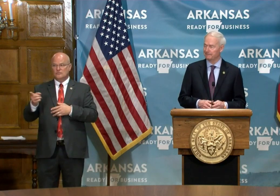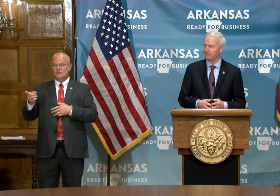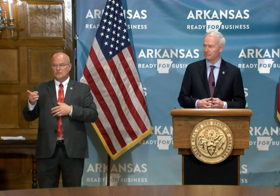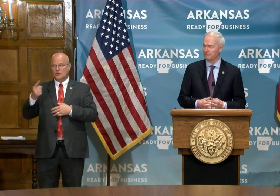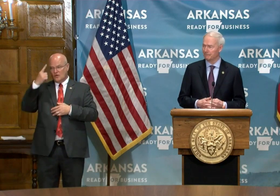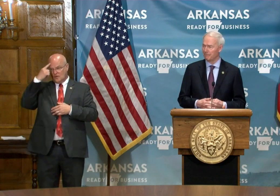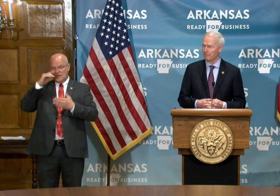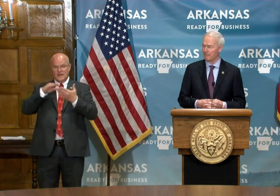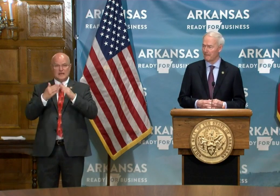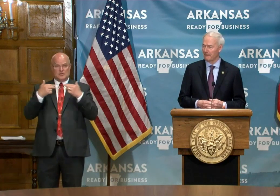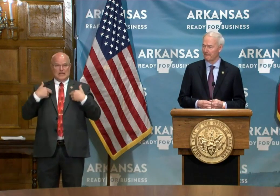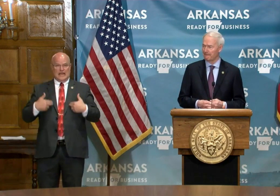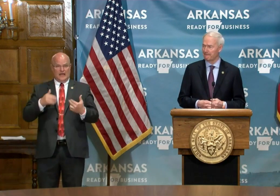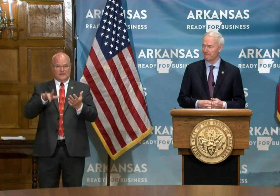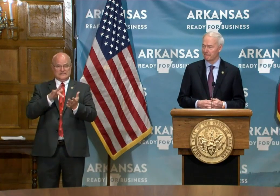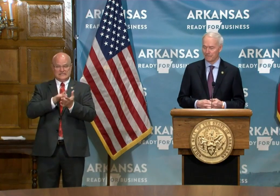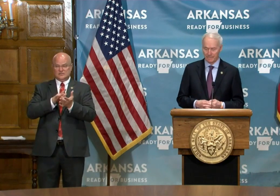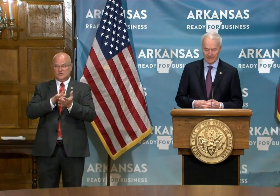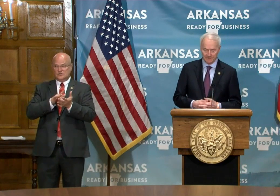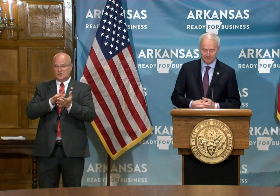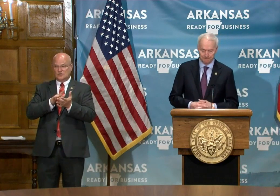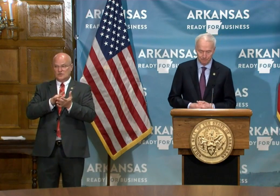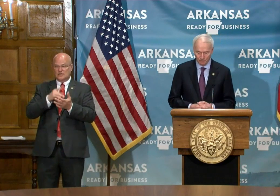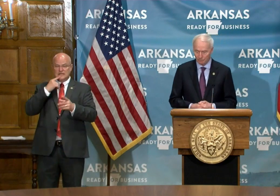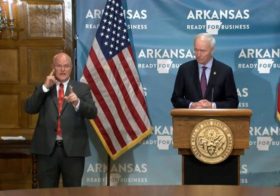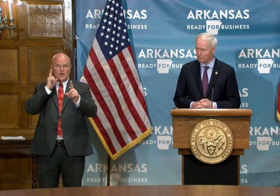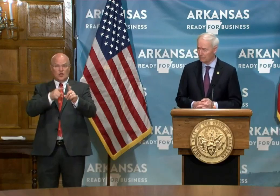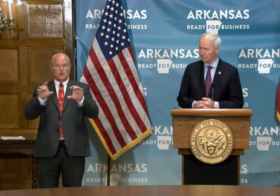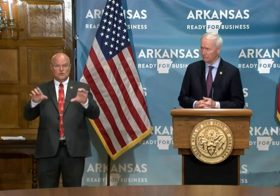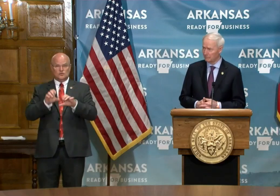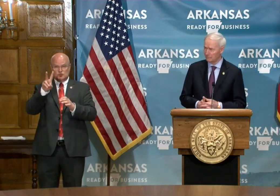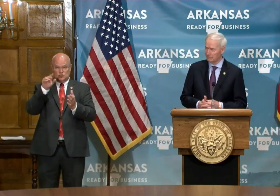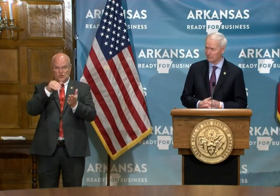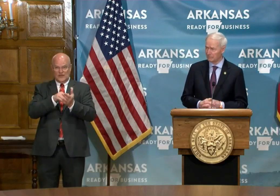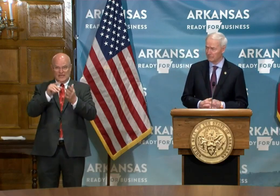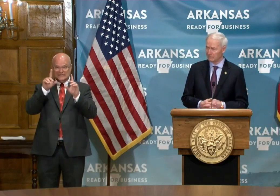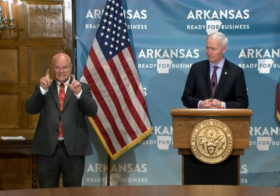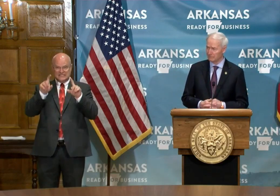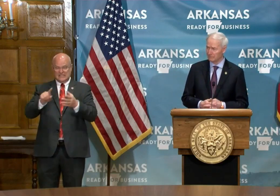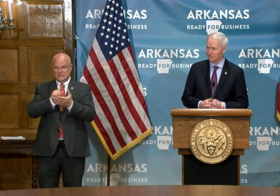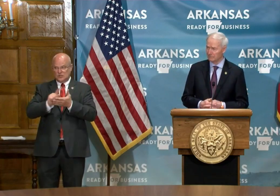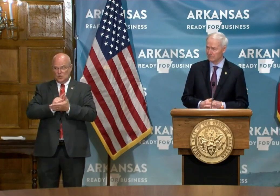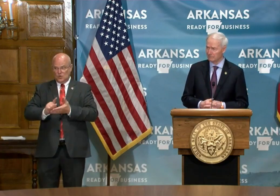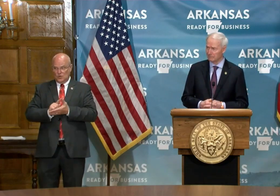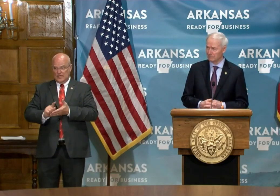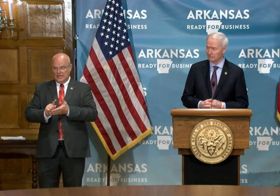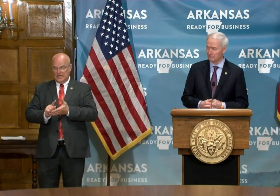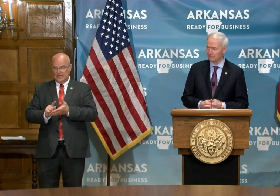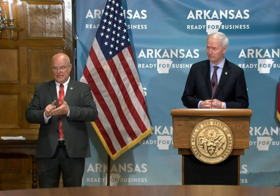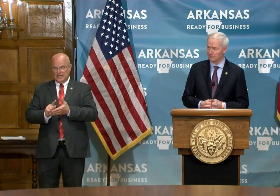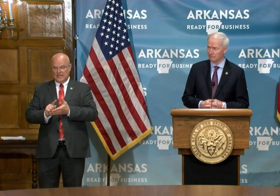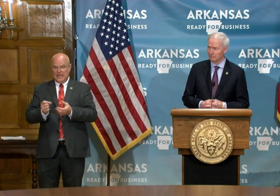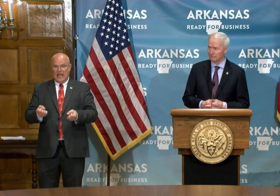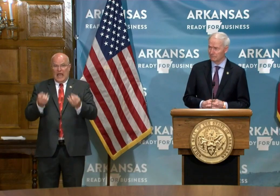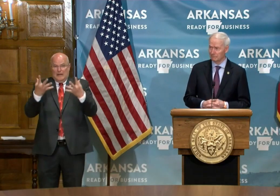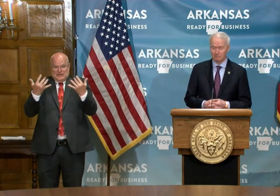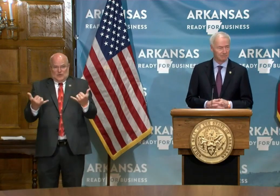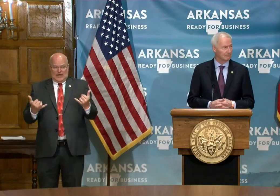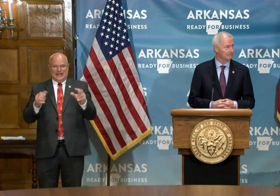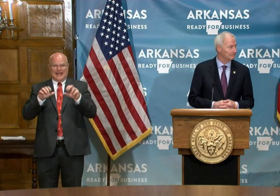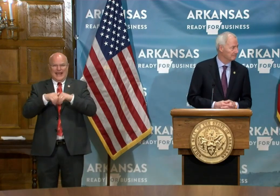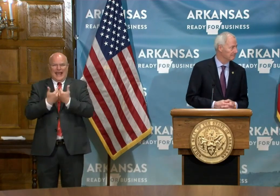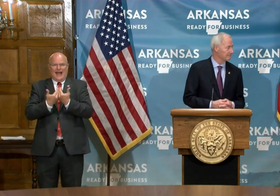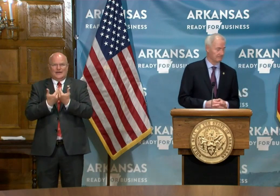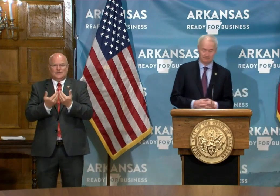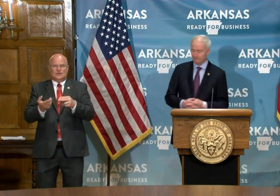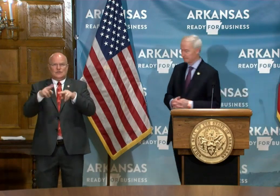For the community health centers, you said your goal is to do 2,000 tests a week. So I was wondering, how many are you doing now, and how are you